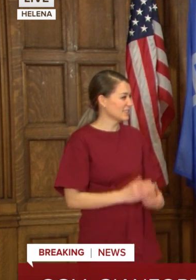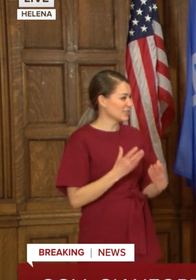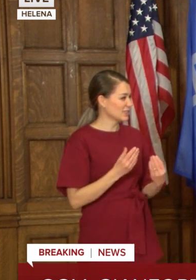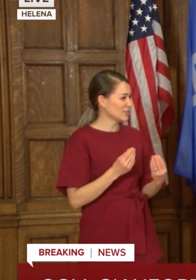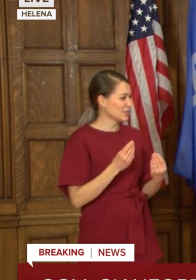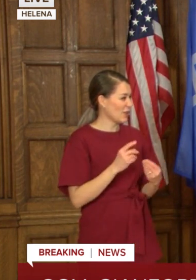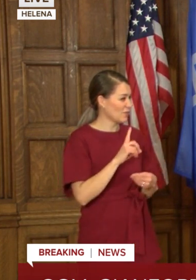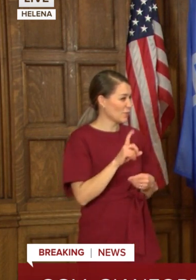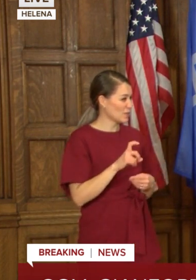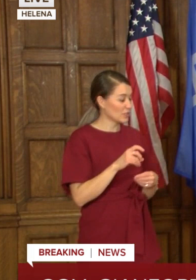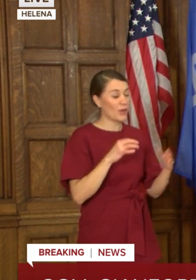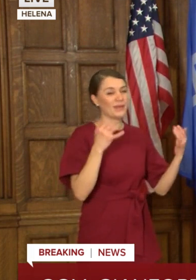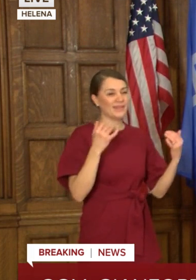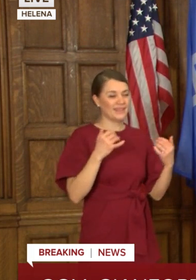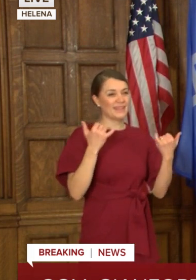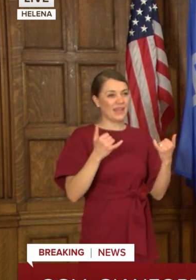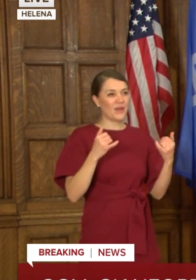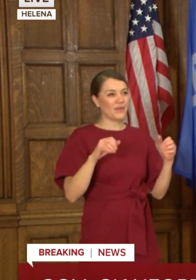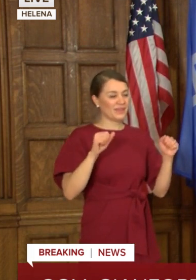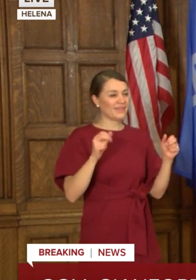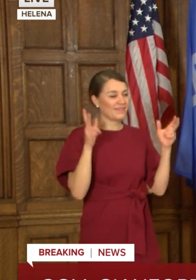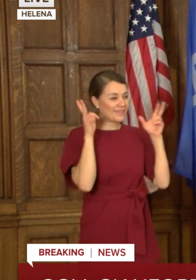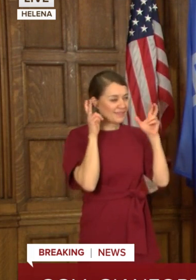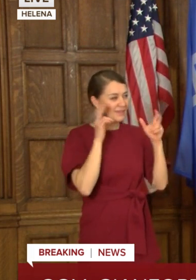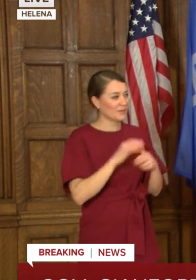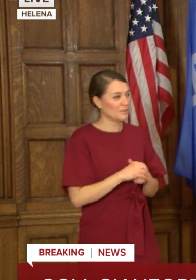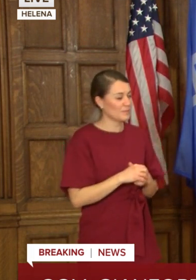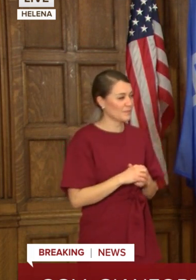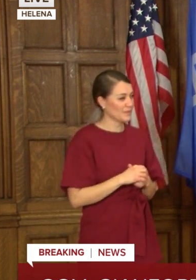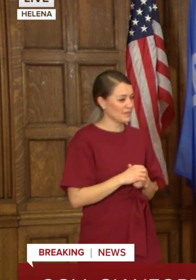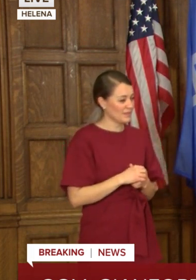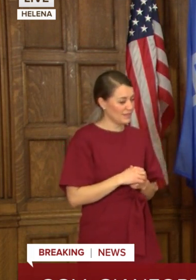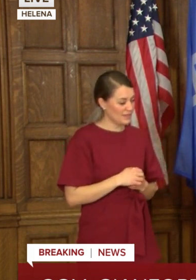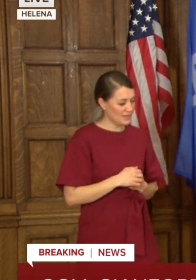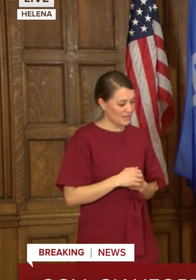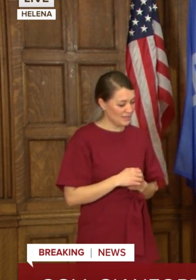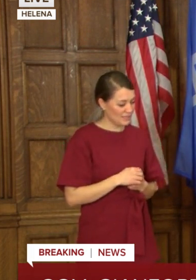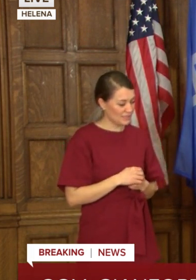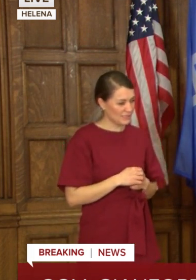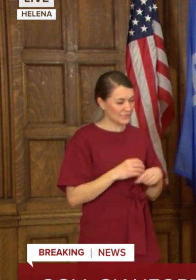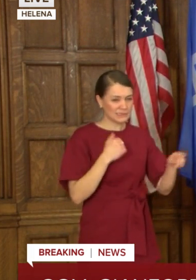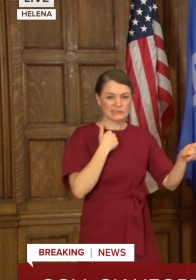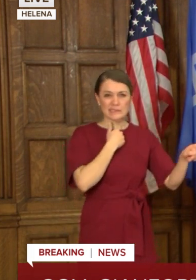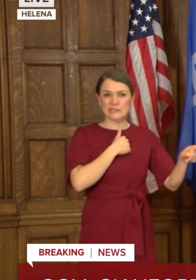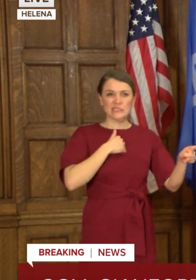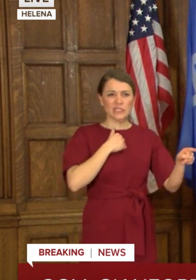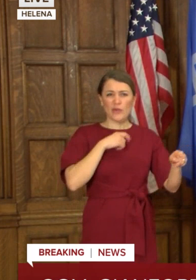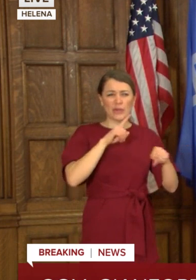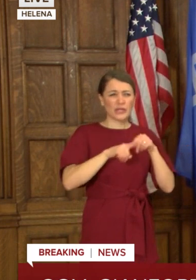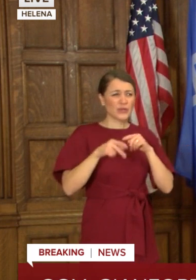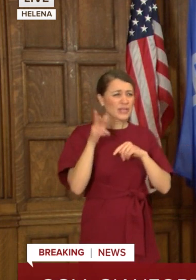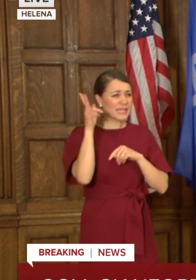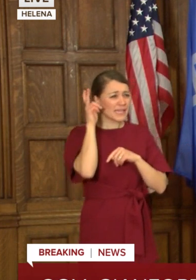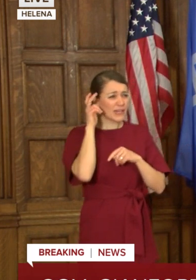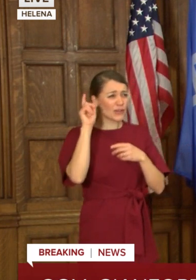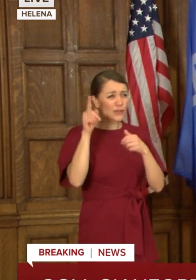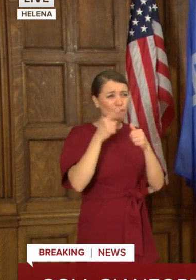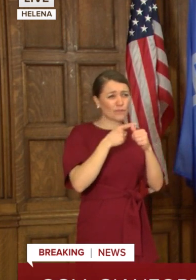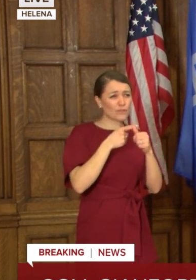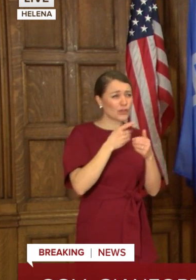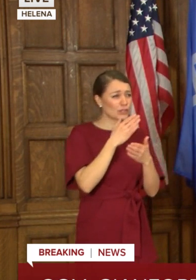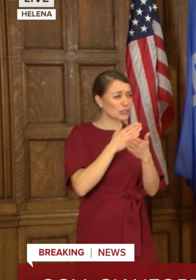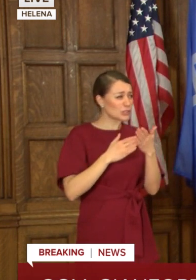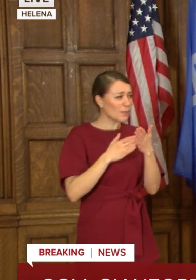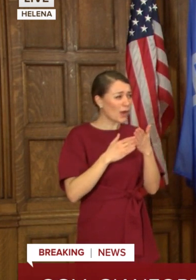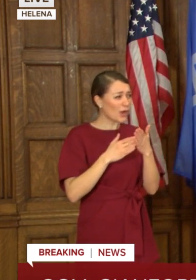Hi, Governor Gianforte. This is Maritza Giorgio with NBC Montana. Hi, Maritza. I apologize. We couldn't hear the first part of the press conference on the